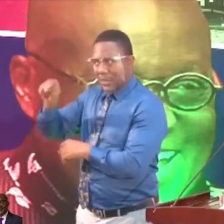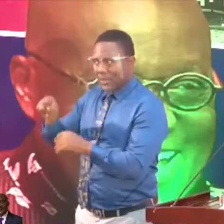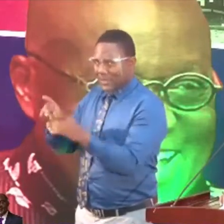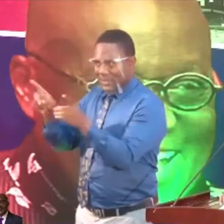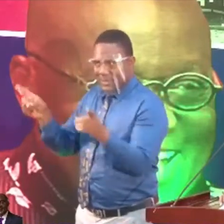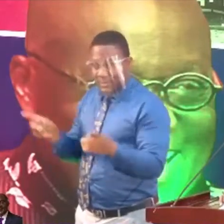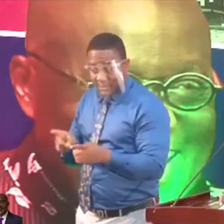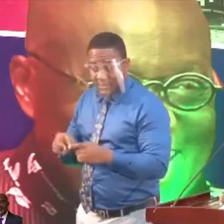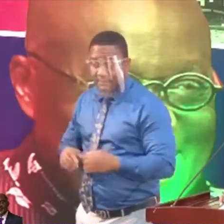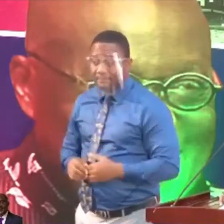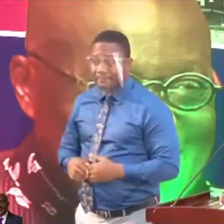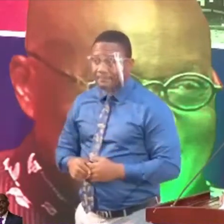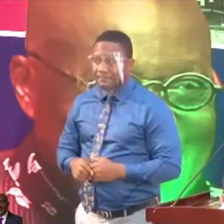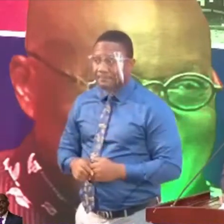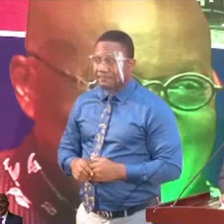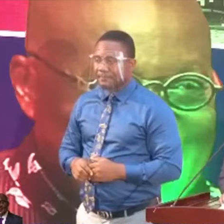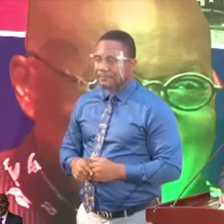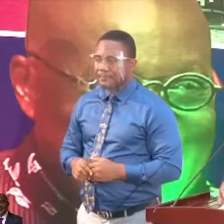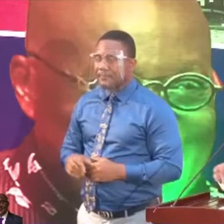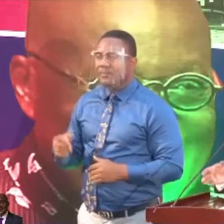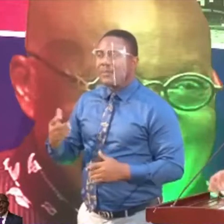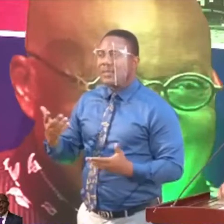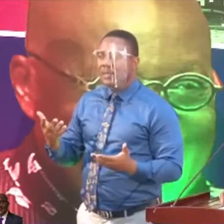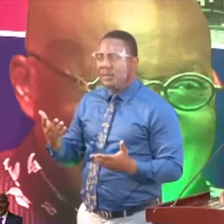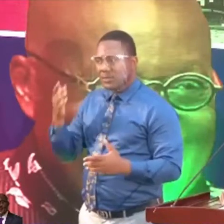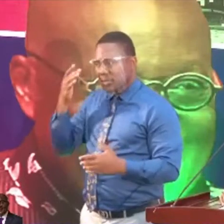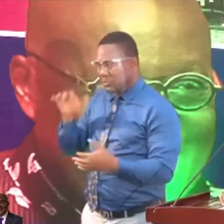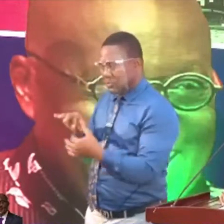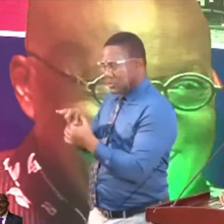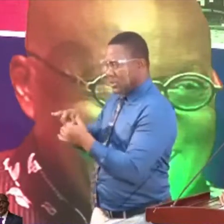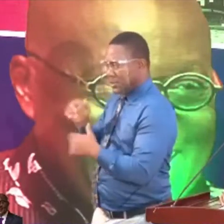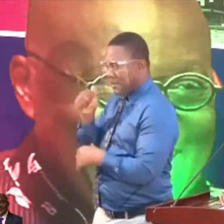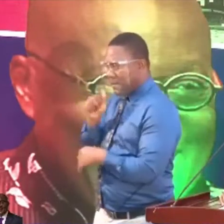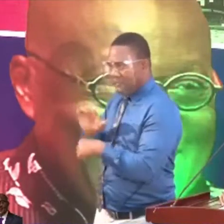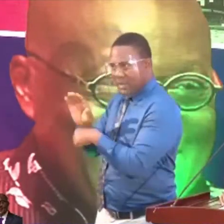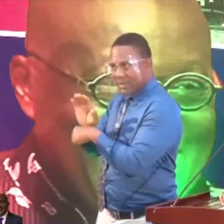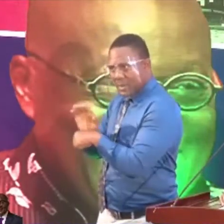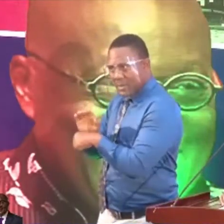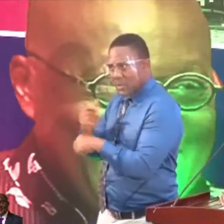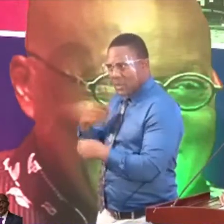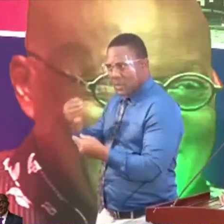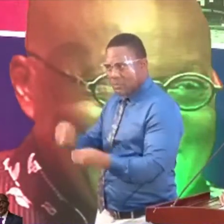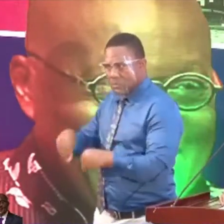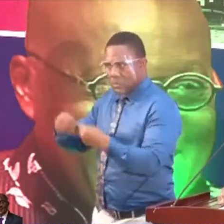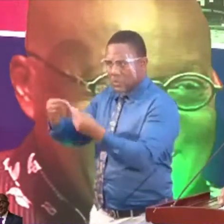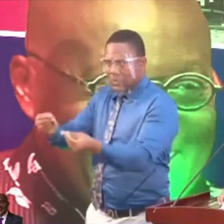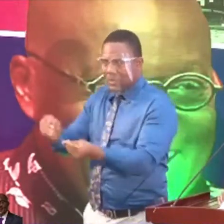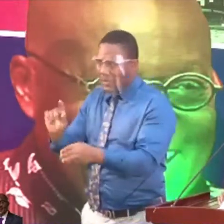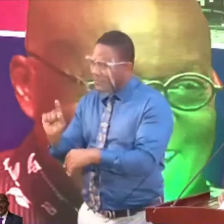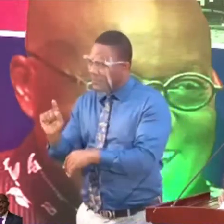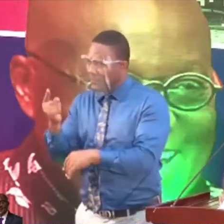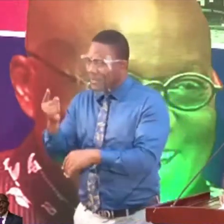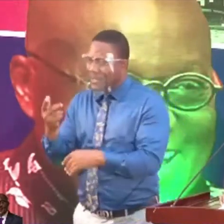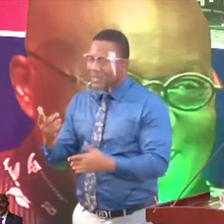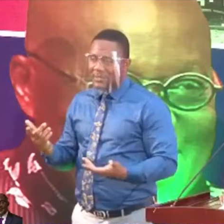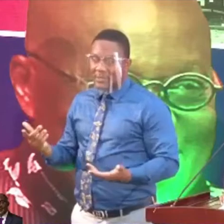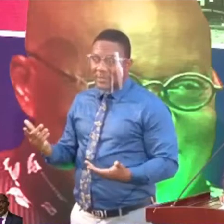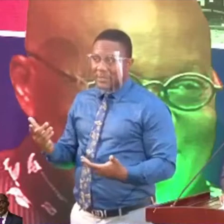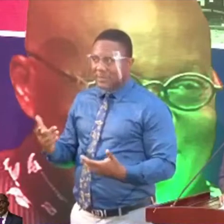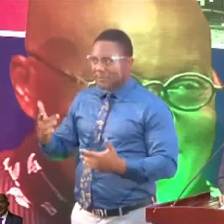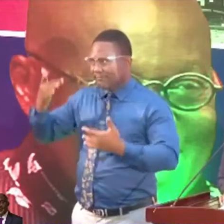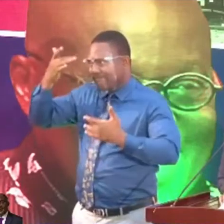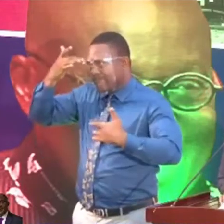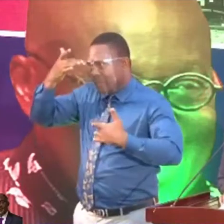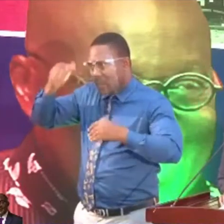Ladies and gentlemen, in collaboration with the private sector, we have delivered the first ever infectious